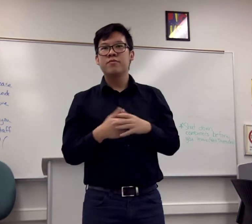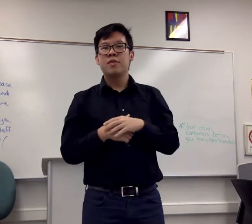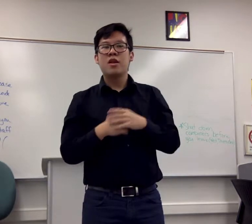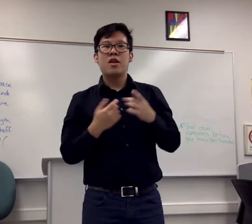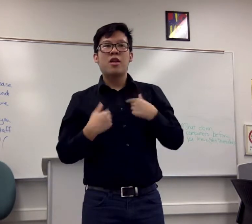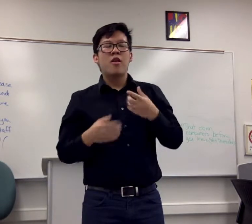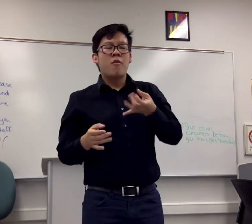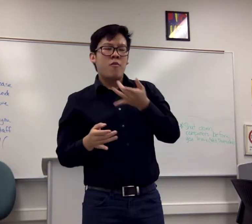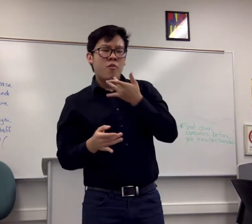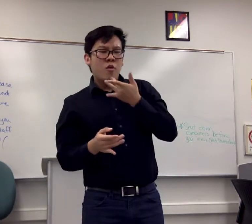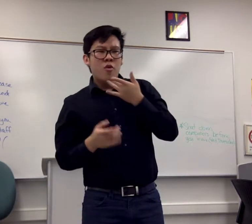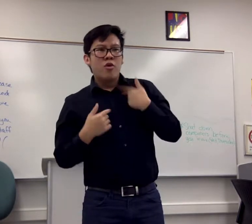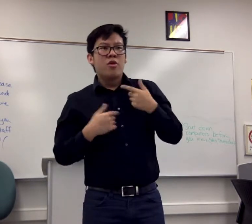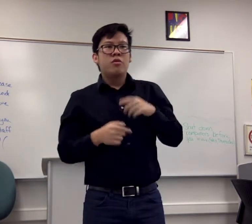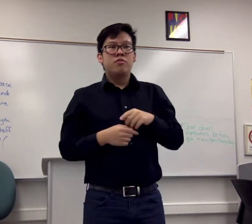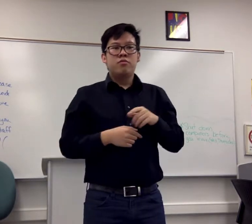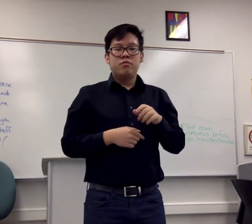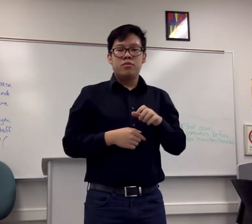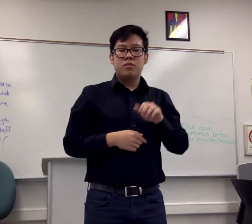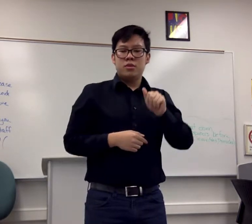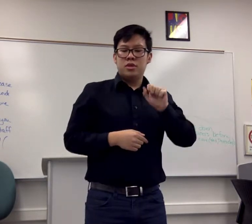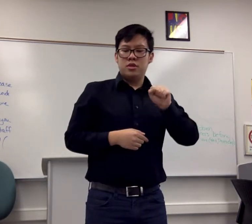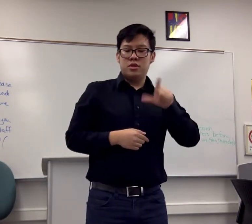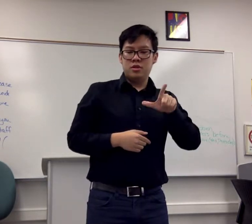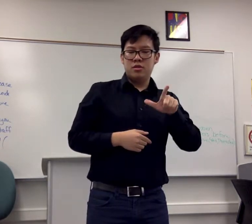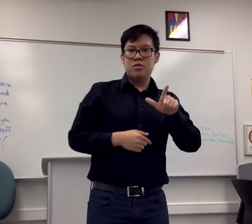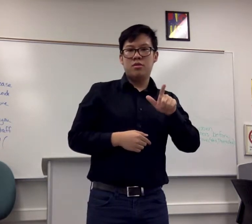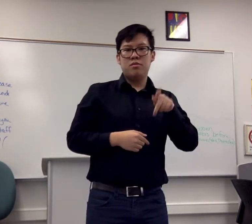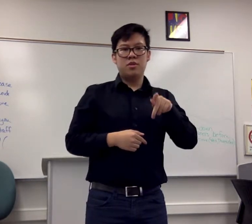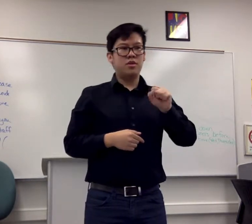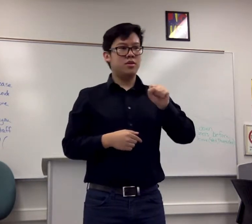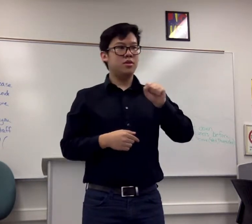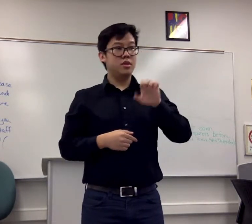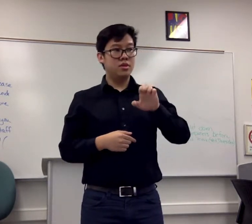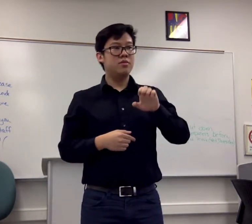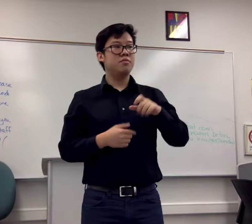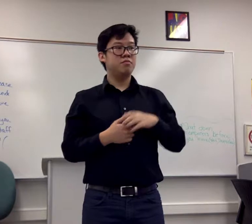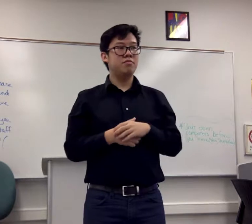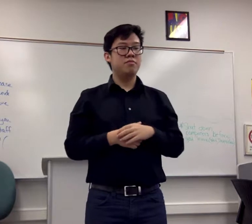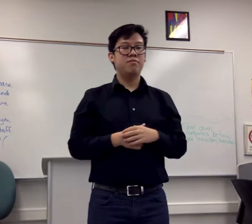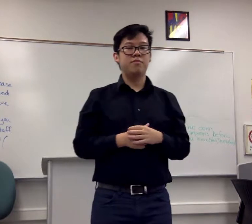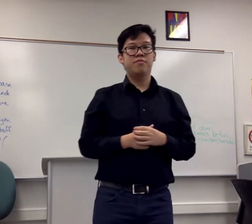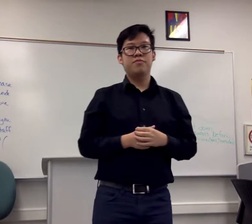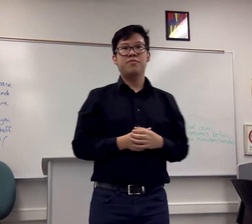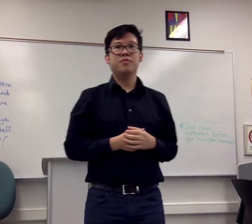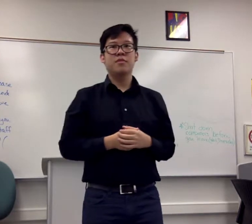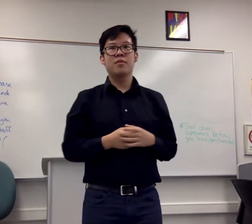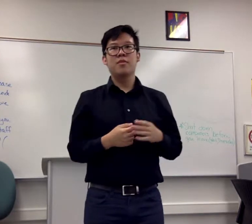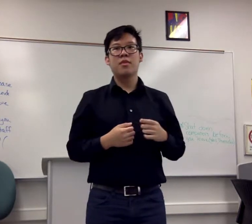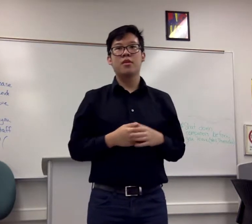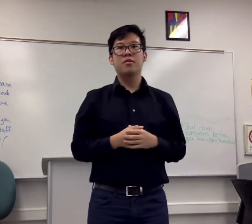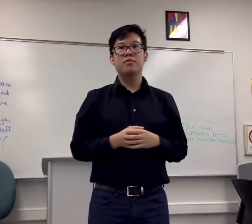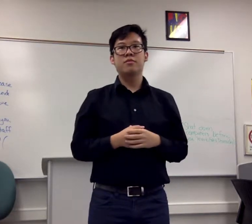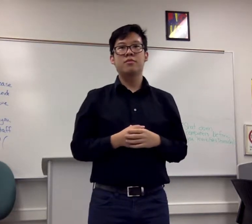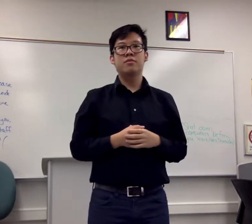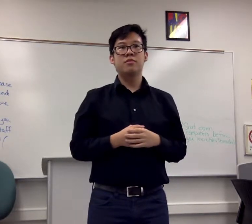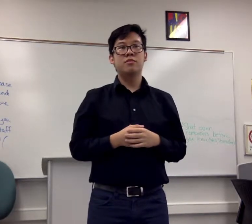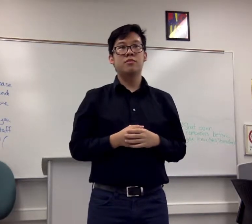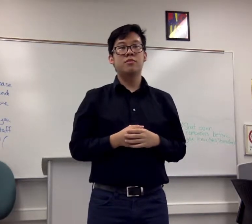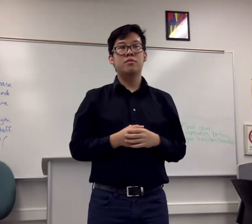or more PSE or something like that. That's fine, but to bring it up, it's not entirely your place. If they're not bringing it